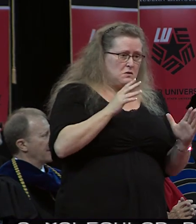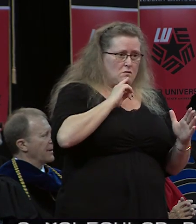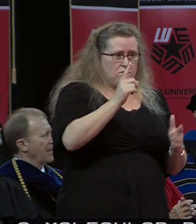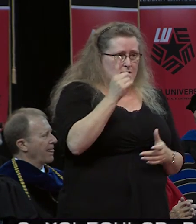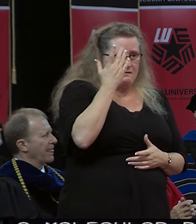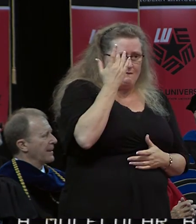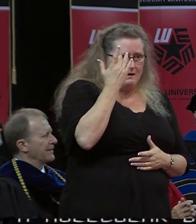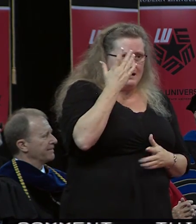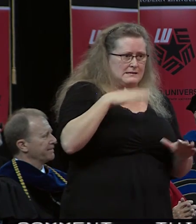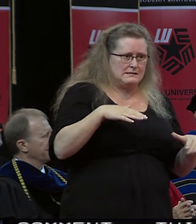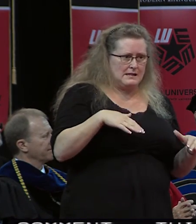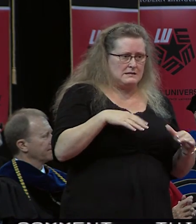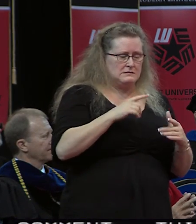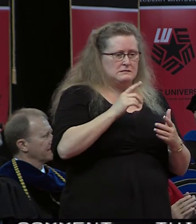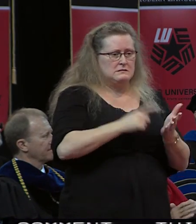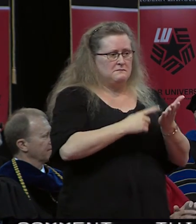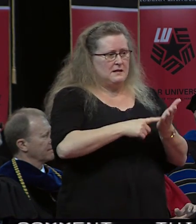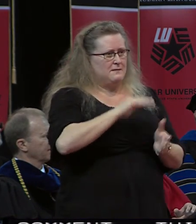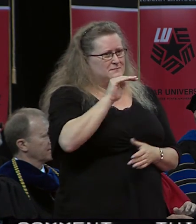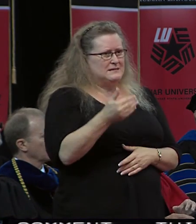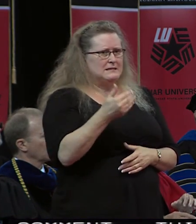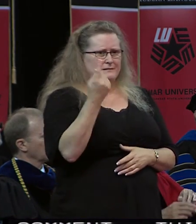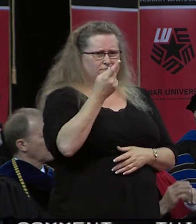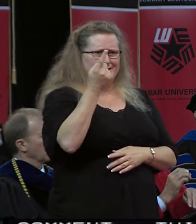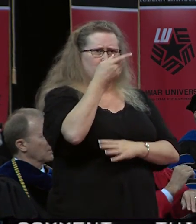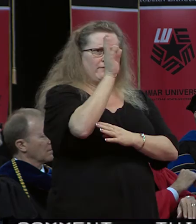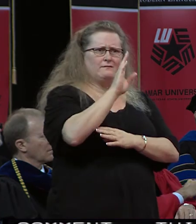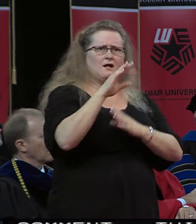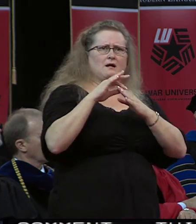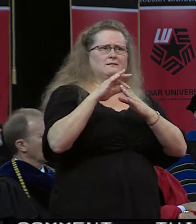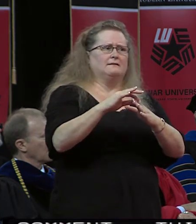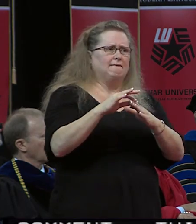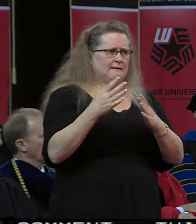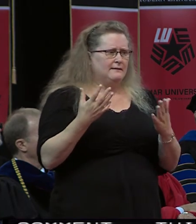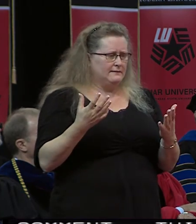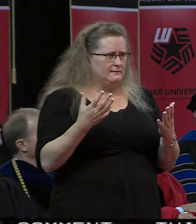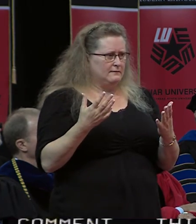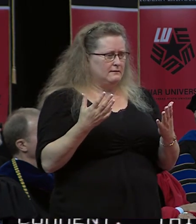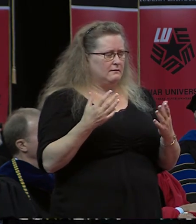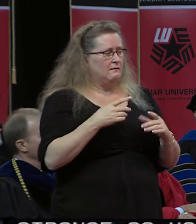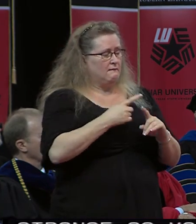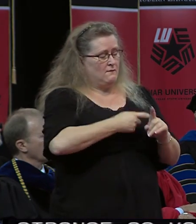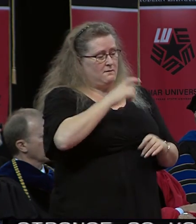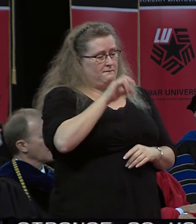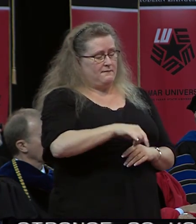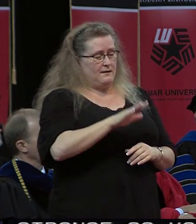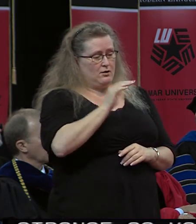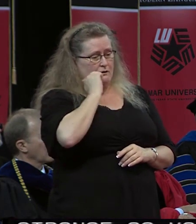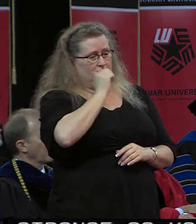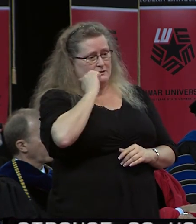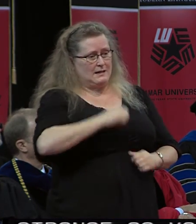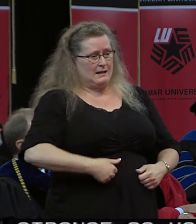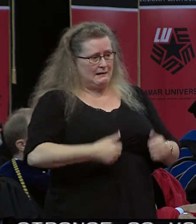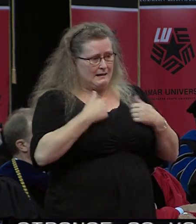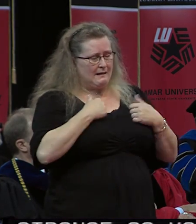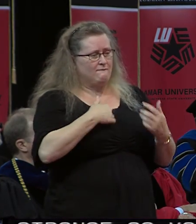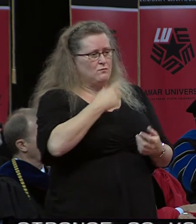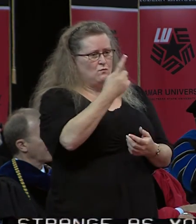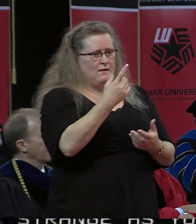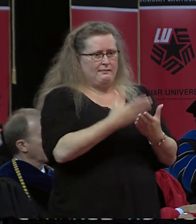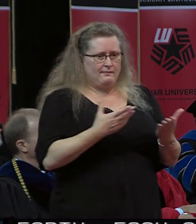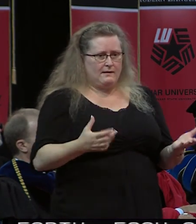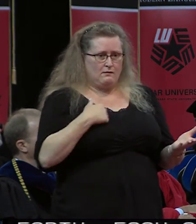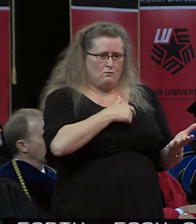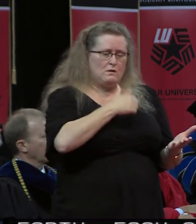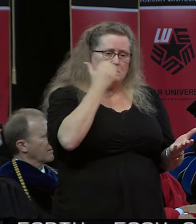yet sometimes seeming of a divine purpose. From the standpoint of daily life, there is one thing that we do